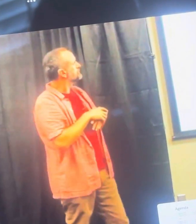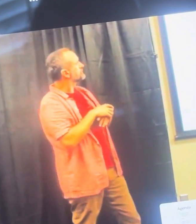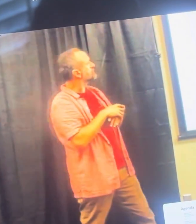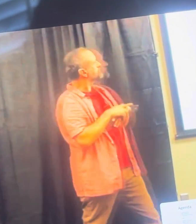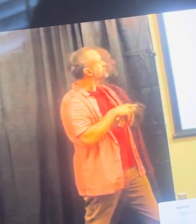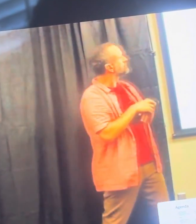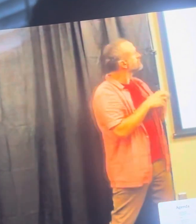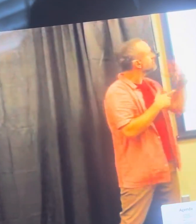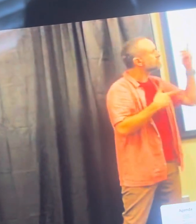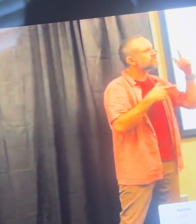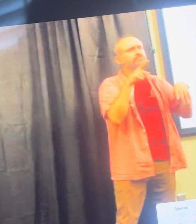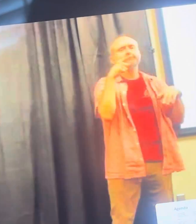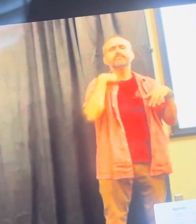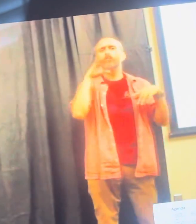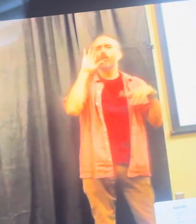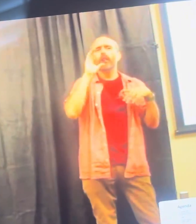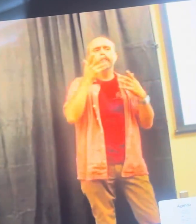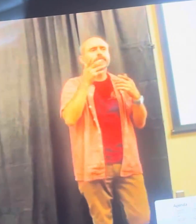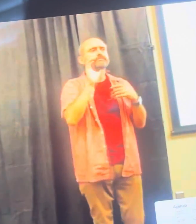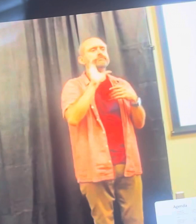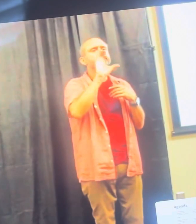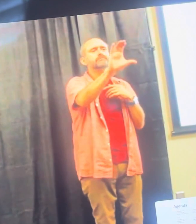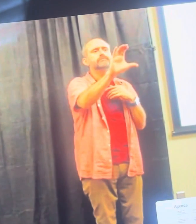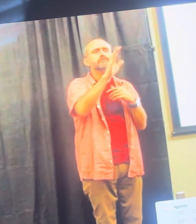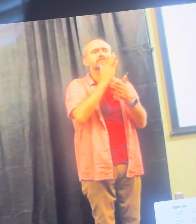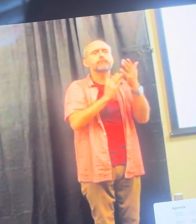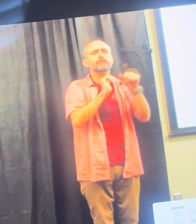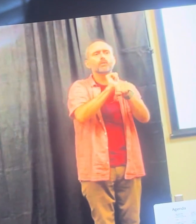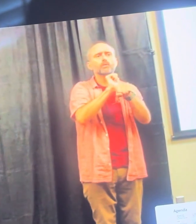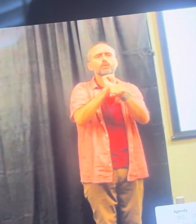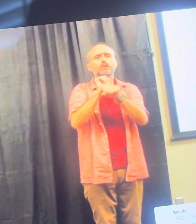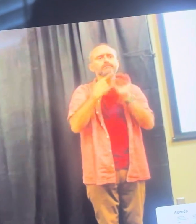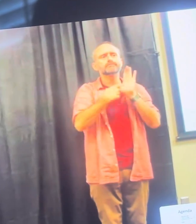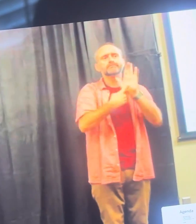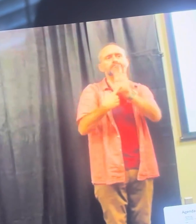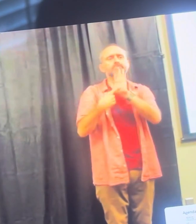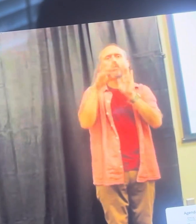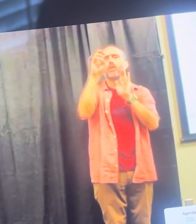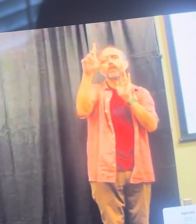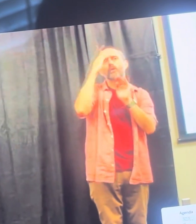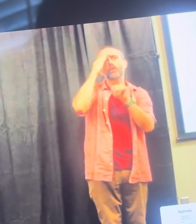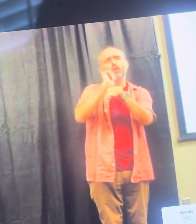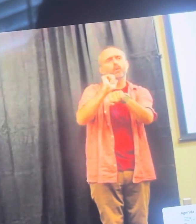have finding the deeper meaning. What we will be discussing after our break.